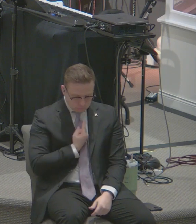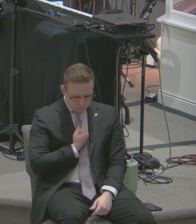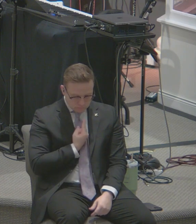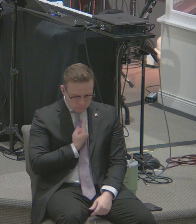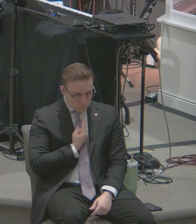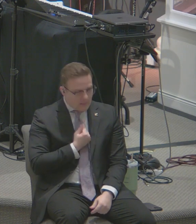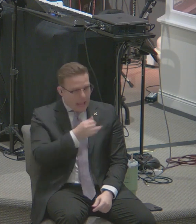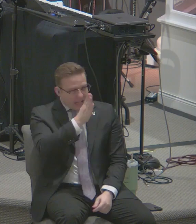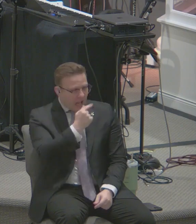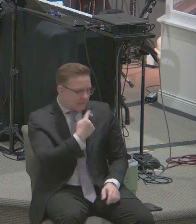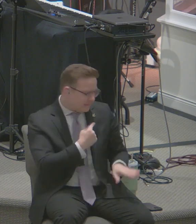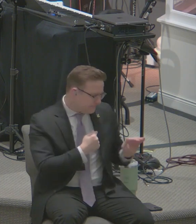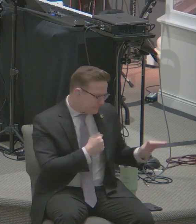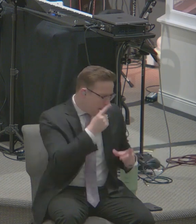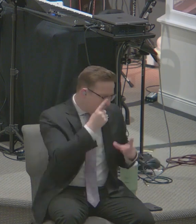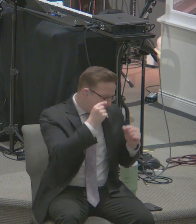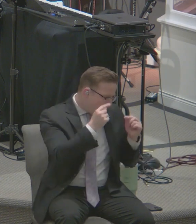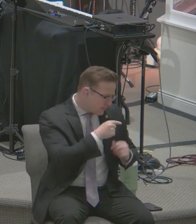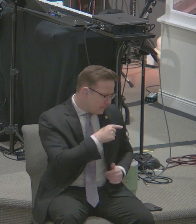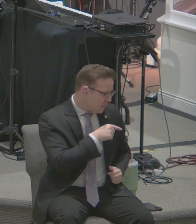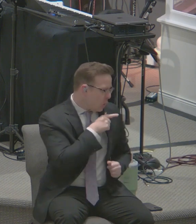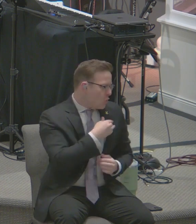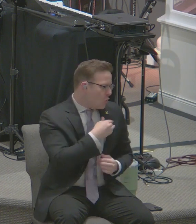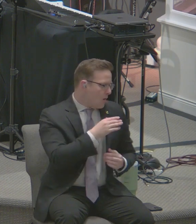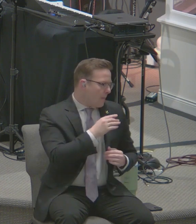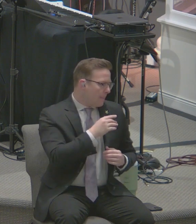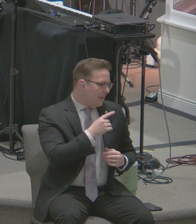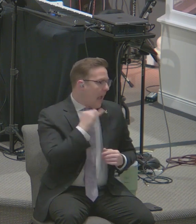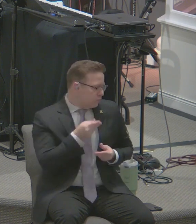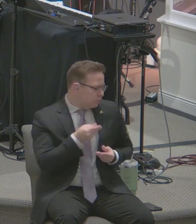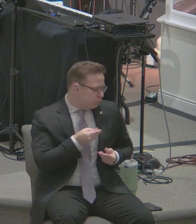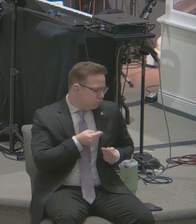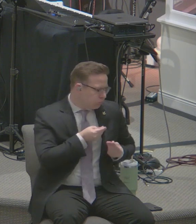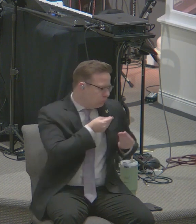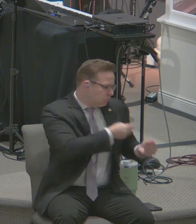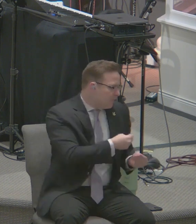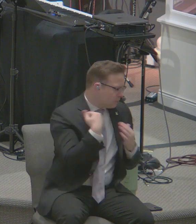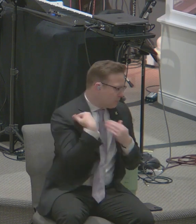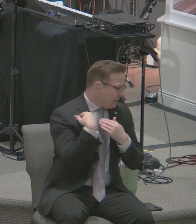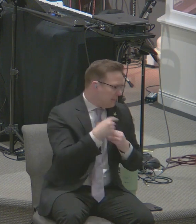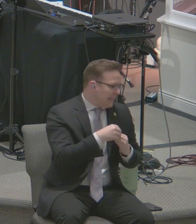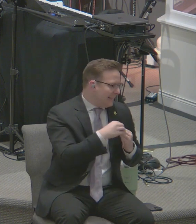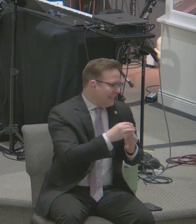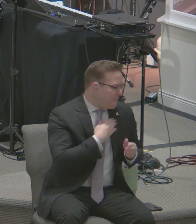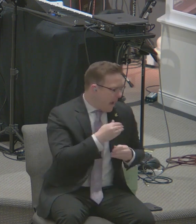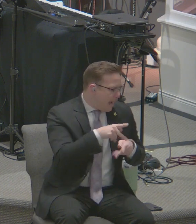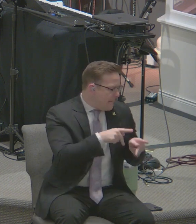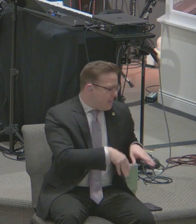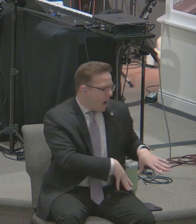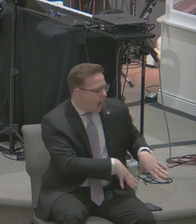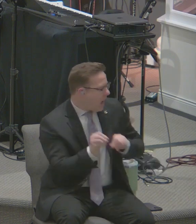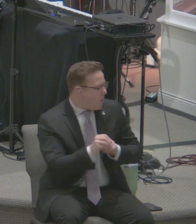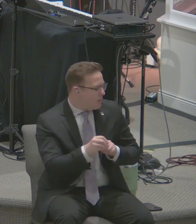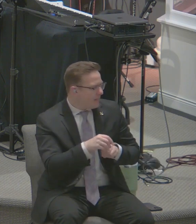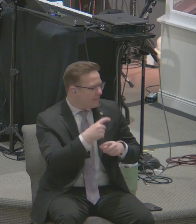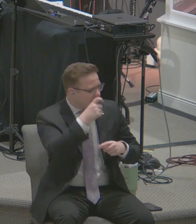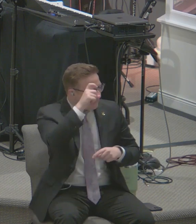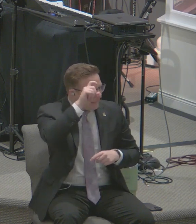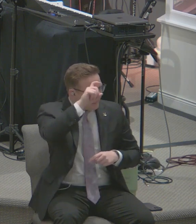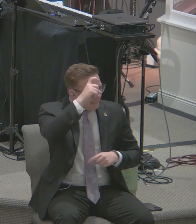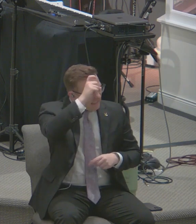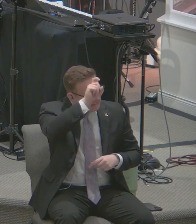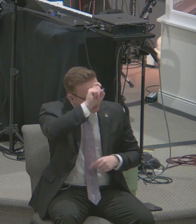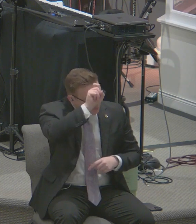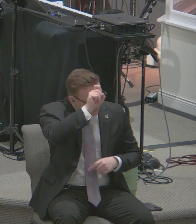God said, you are my man to go lead Israel out of Egypt. They got it twisted. They